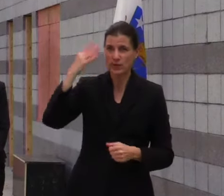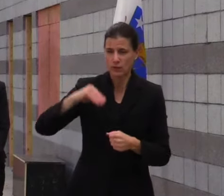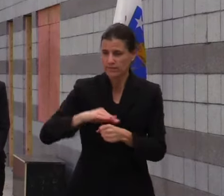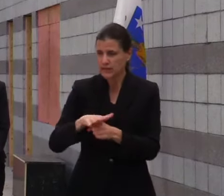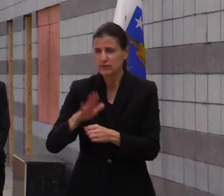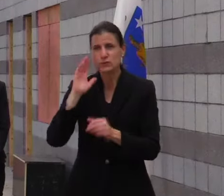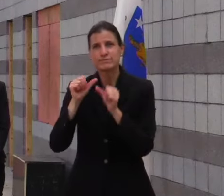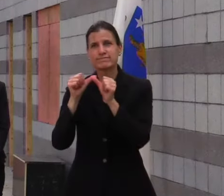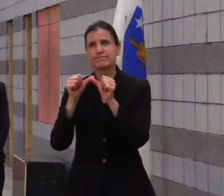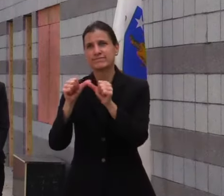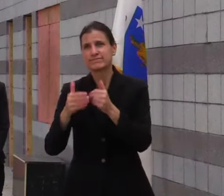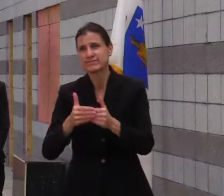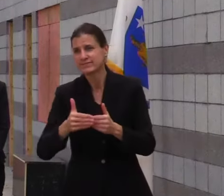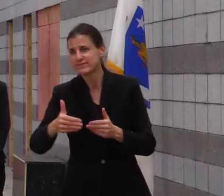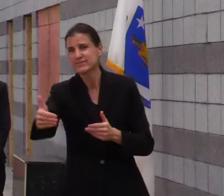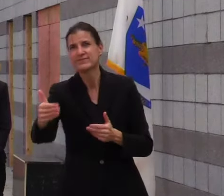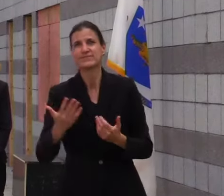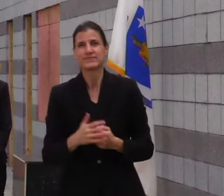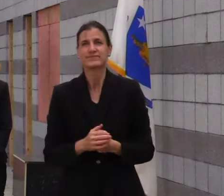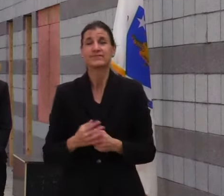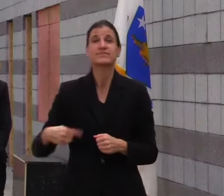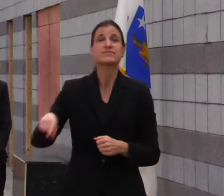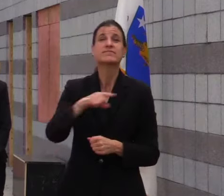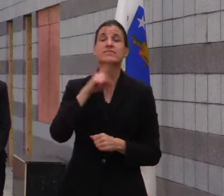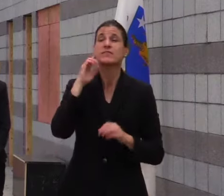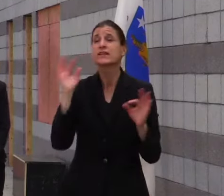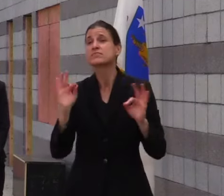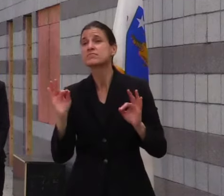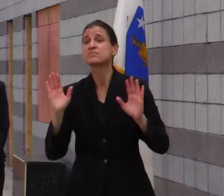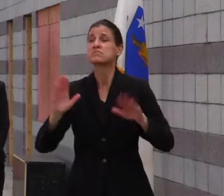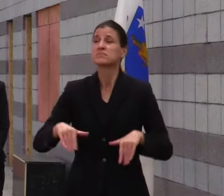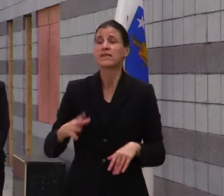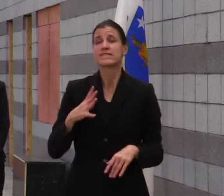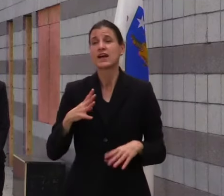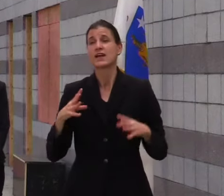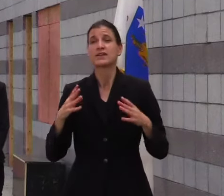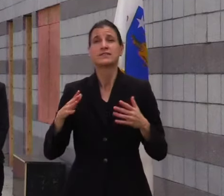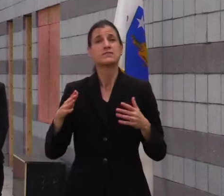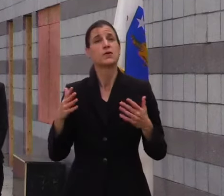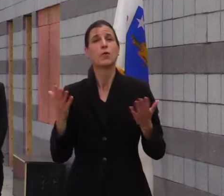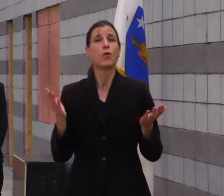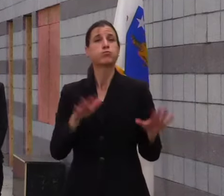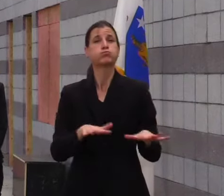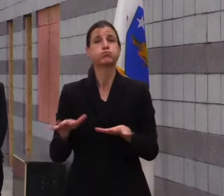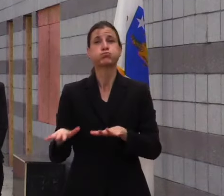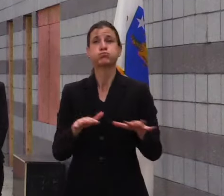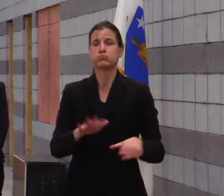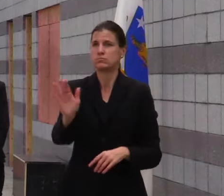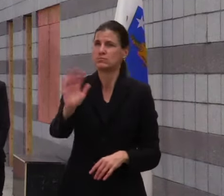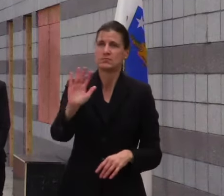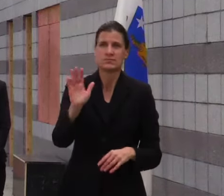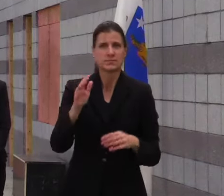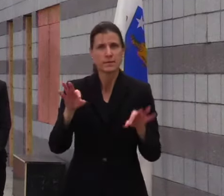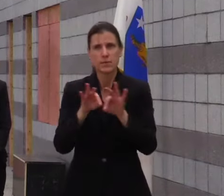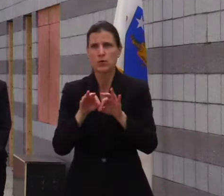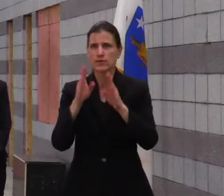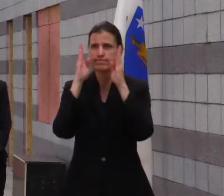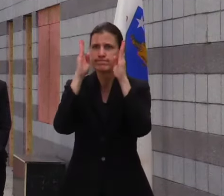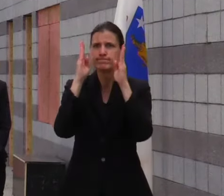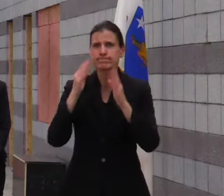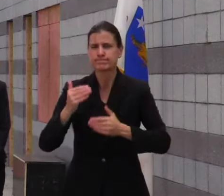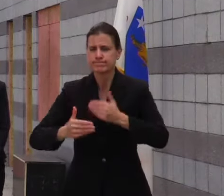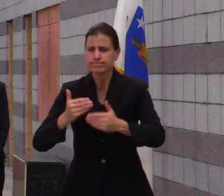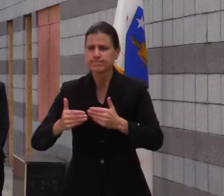and recognize and understand that a lot of those informal gatherings where people aren't doing the things that we talk about almost